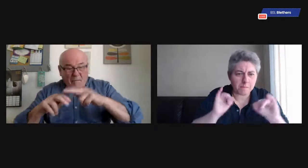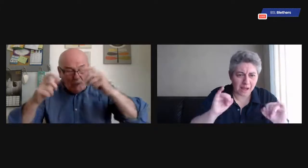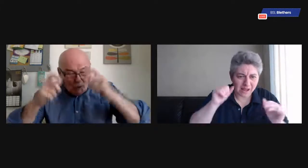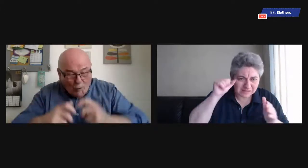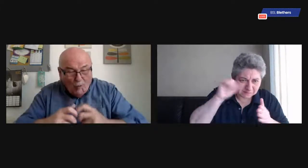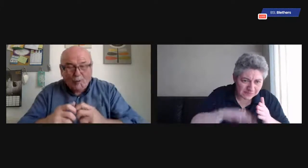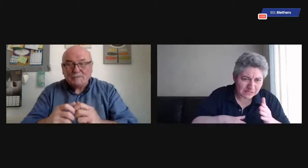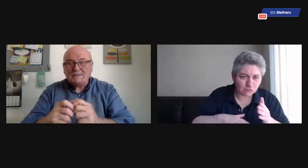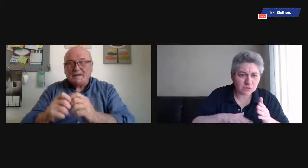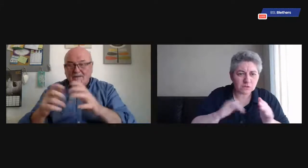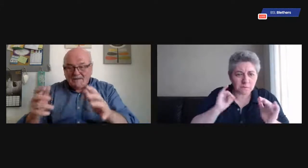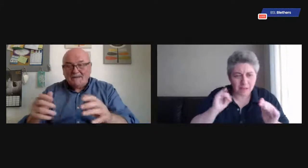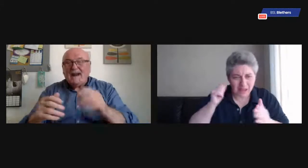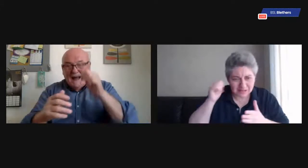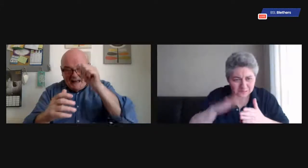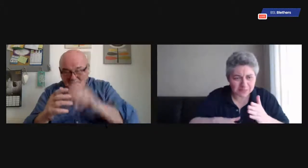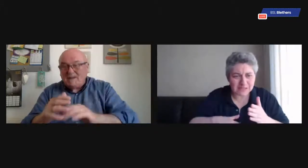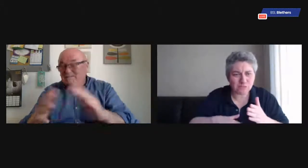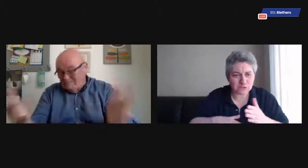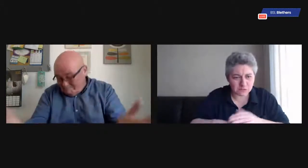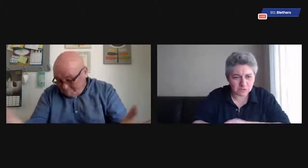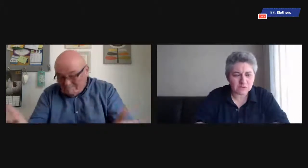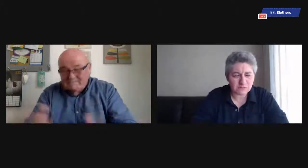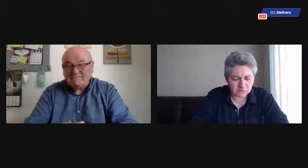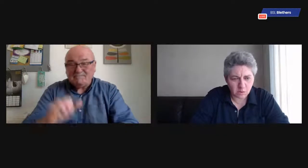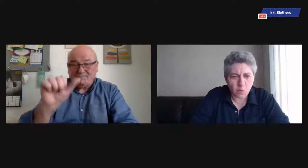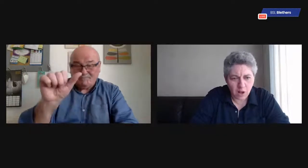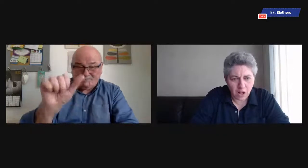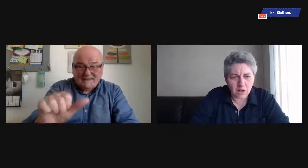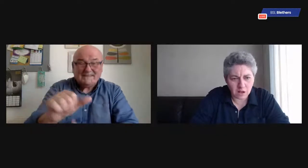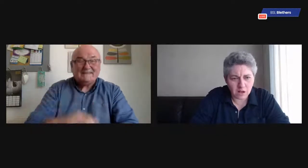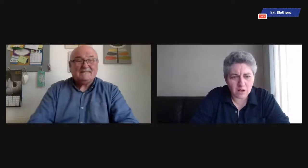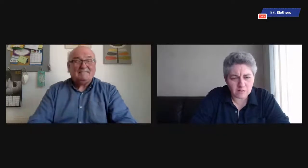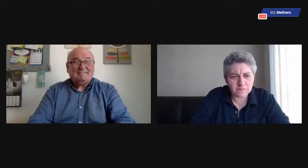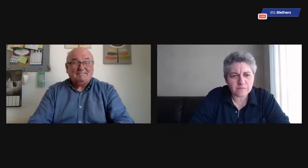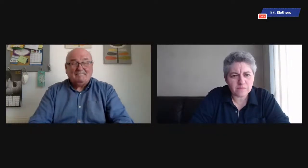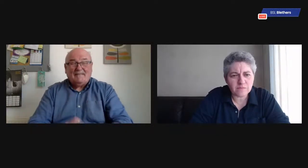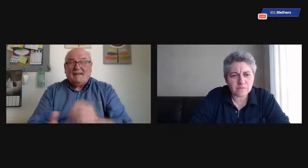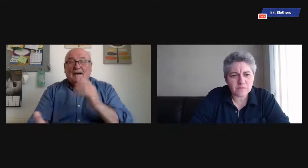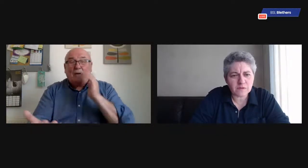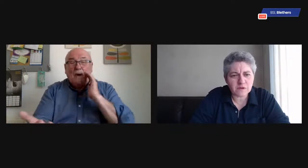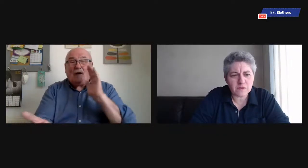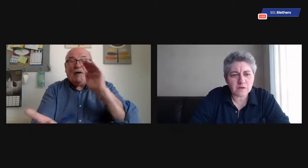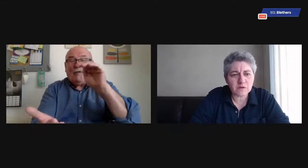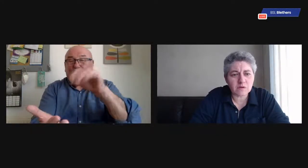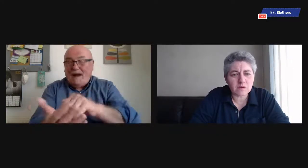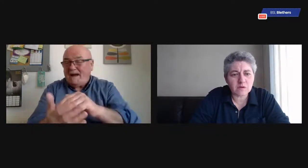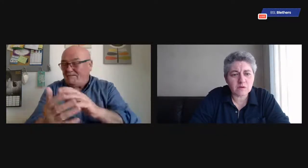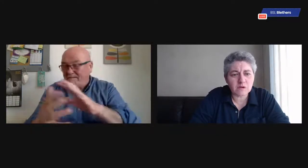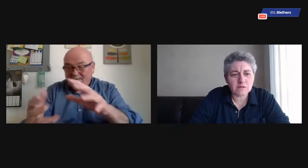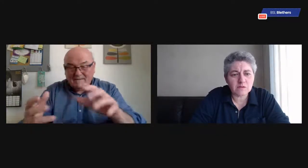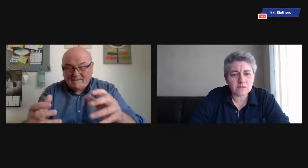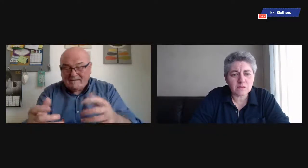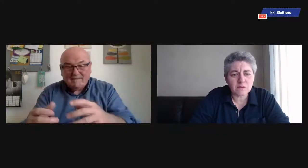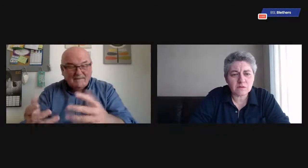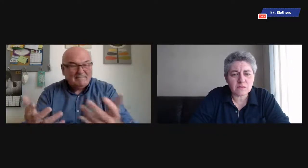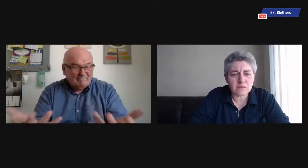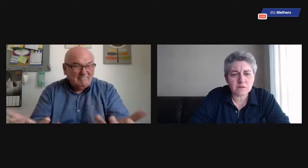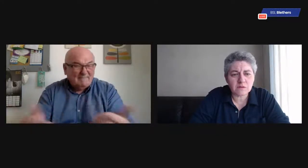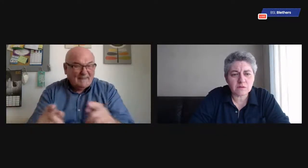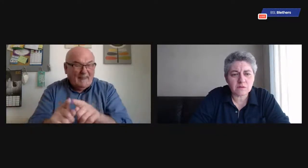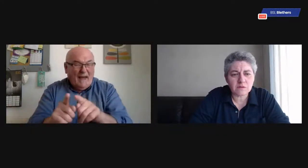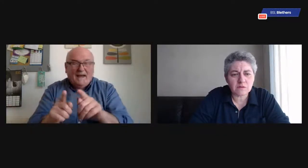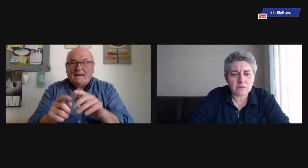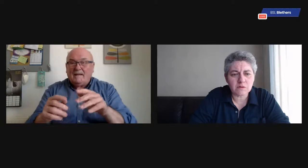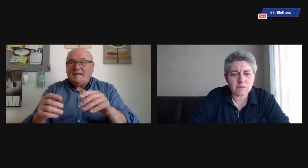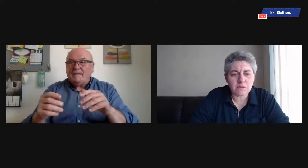accused, a victim, or a witness. Or someone like a really bad experience of court, that what had happened,